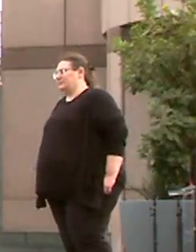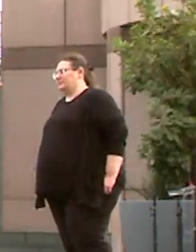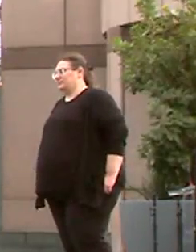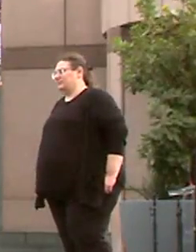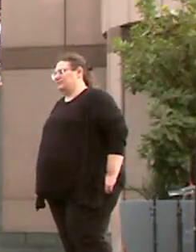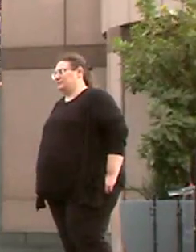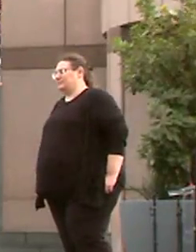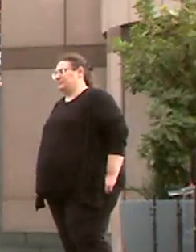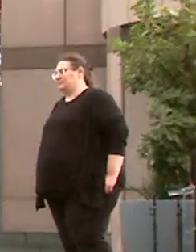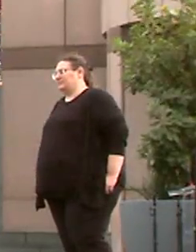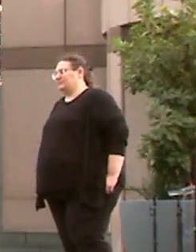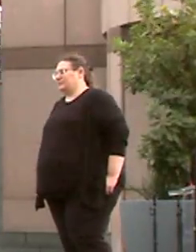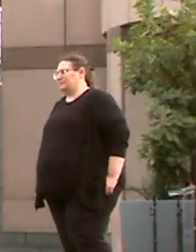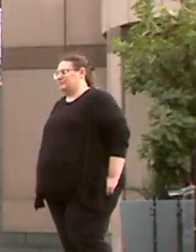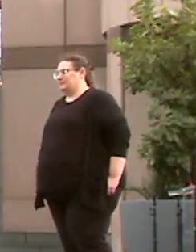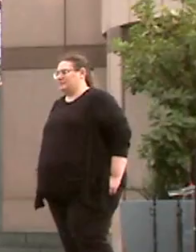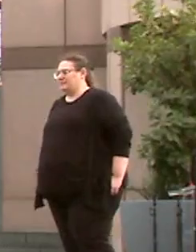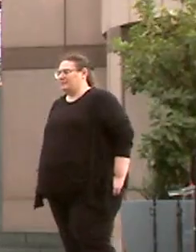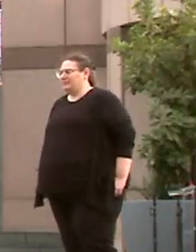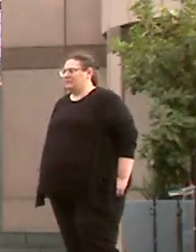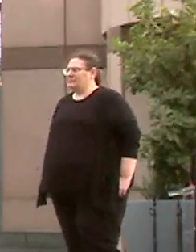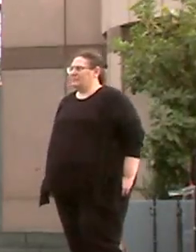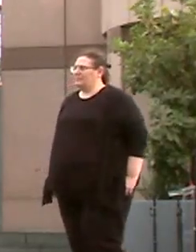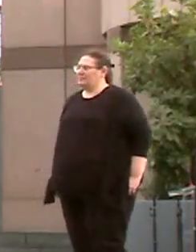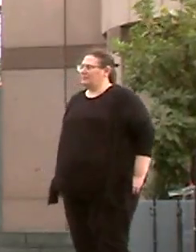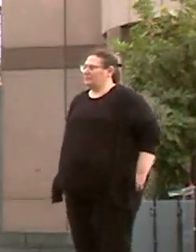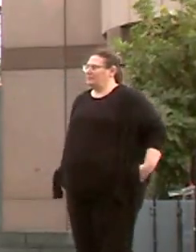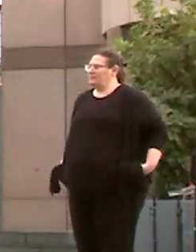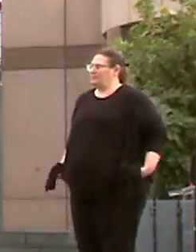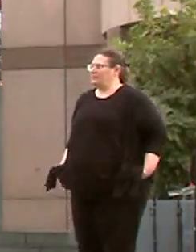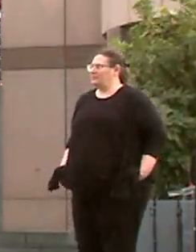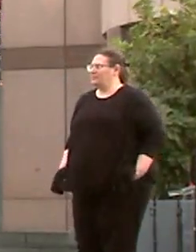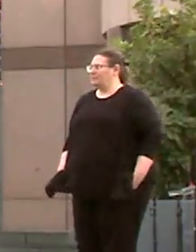with disabilities in roles that wouldn't normally